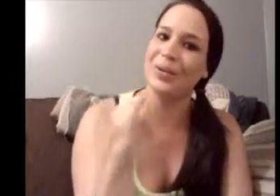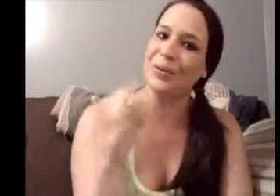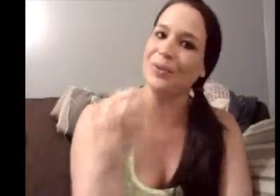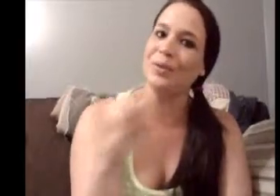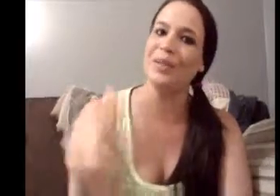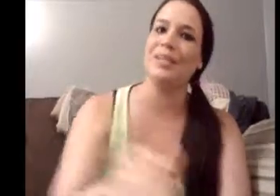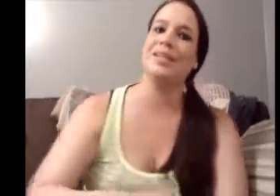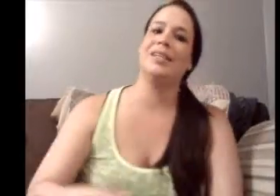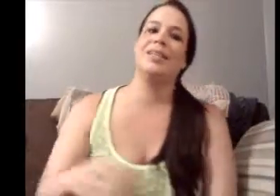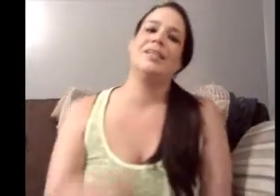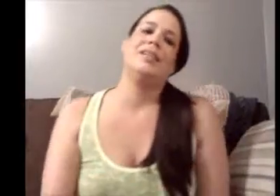too.